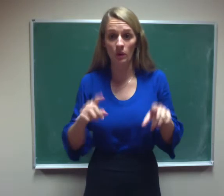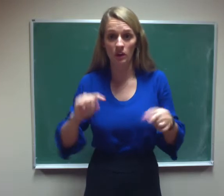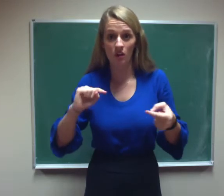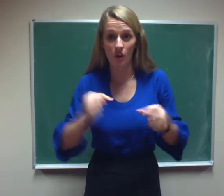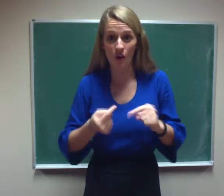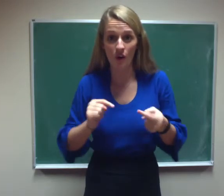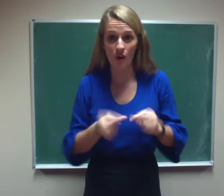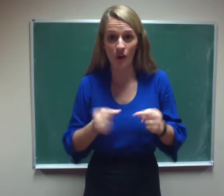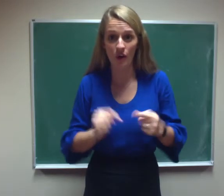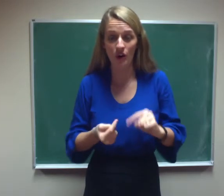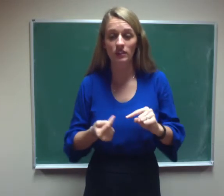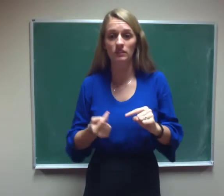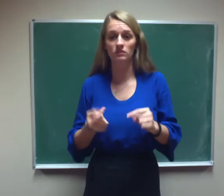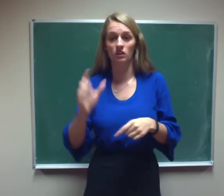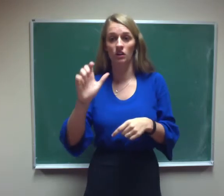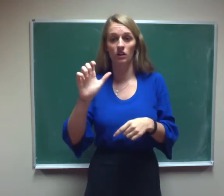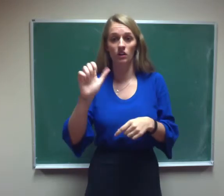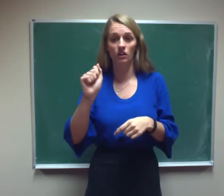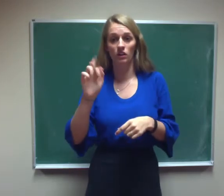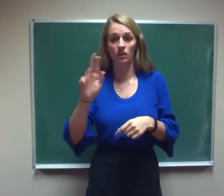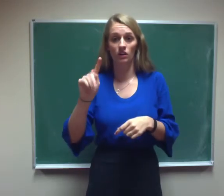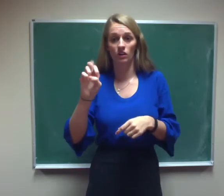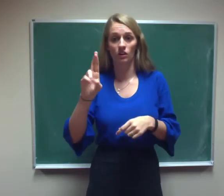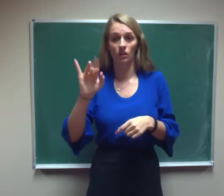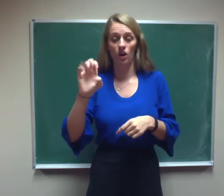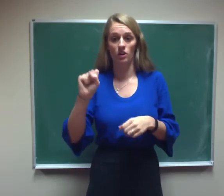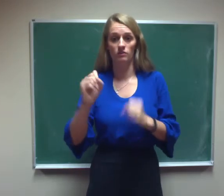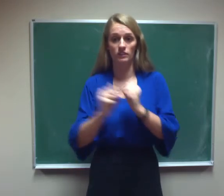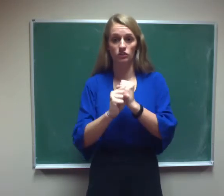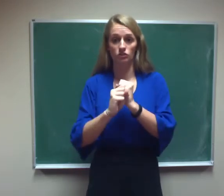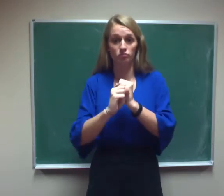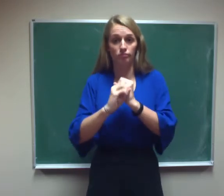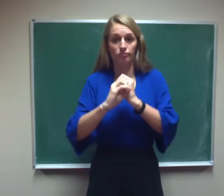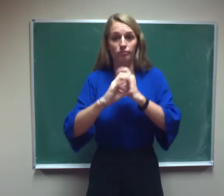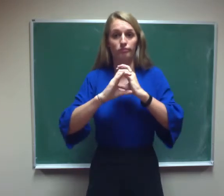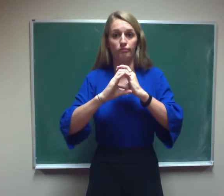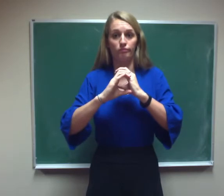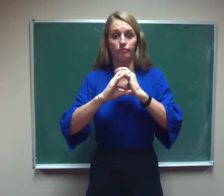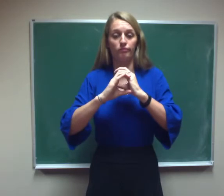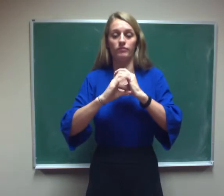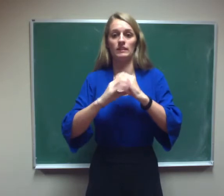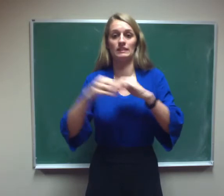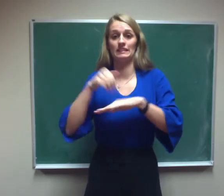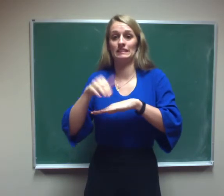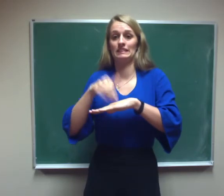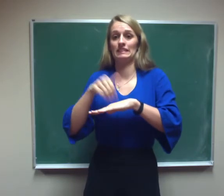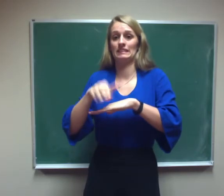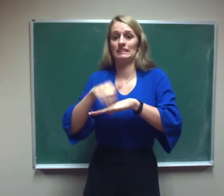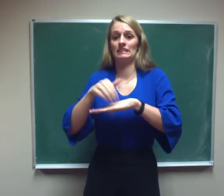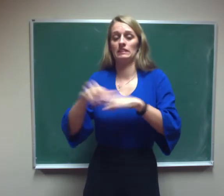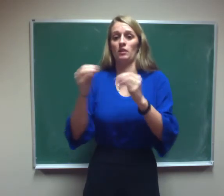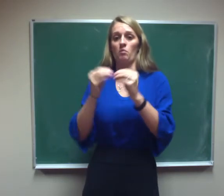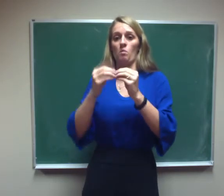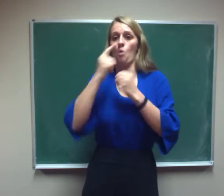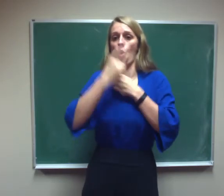artery. Smooth muscle, the type of muscle that's found in these tissues, has a couple of things that are sort of similar or